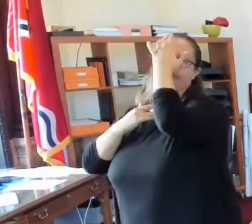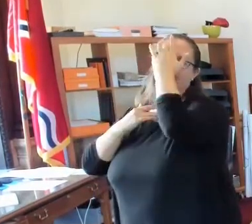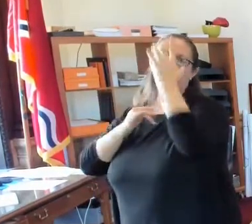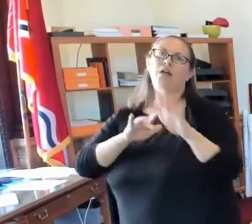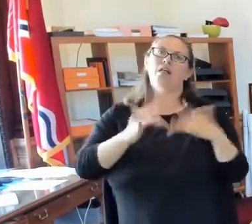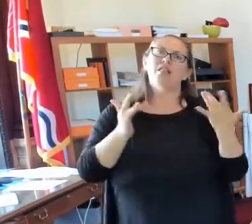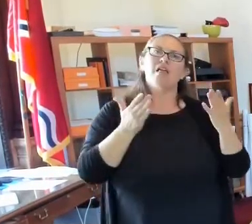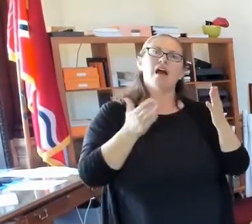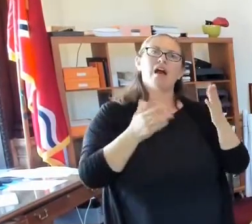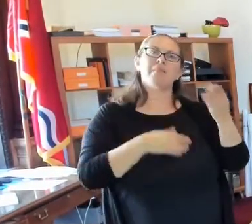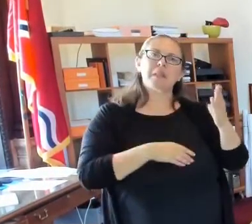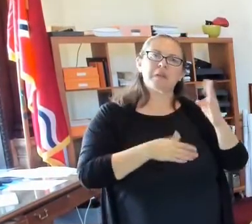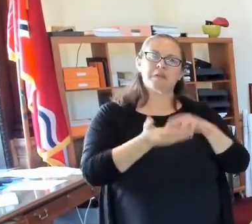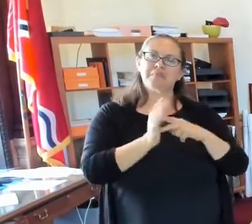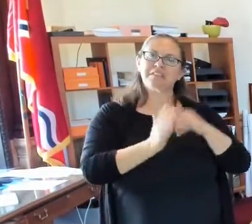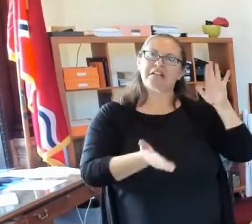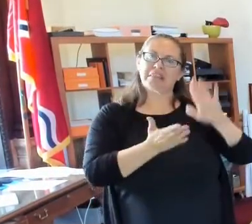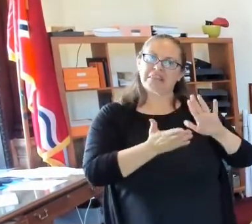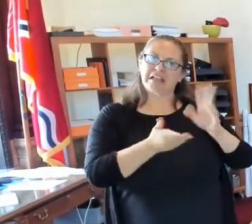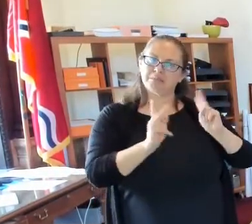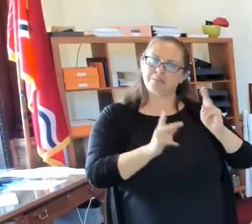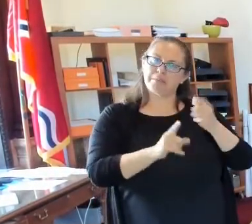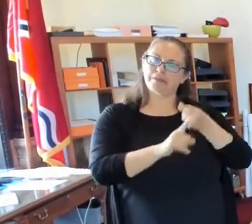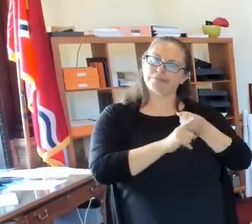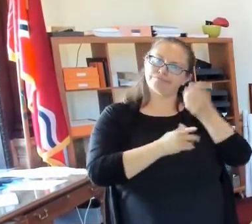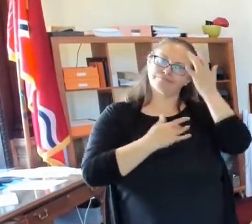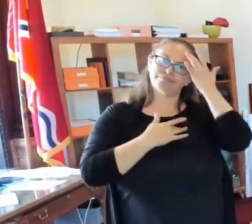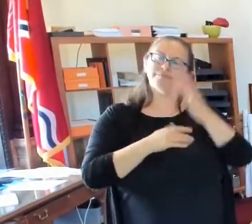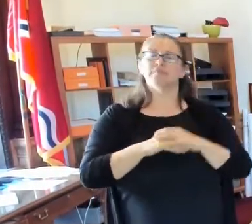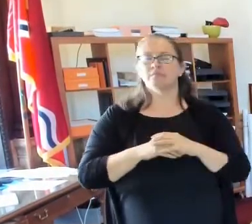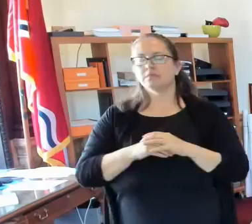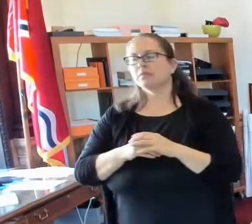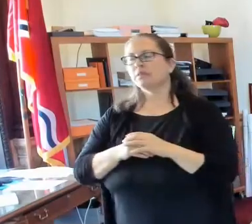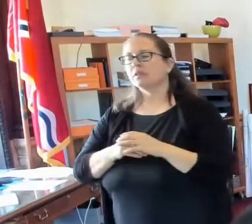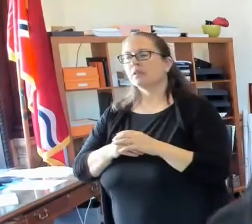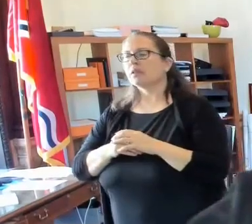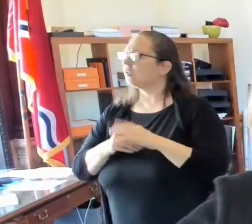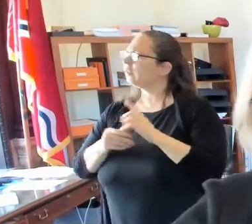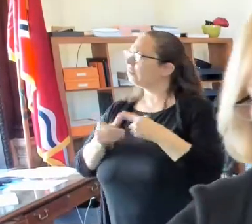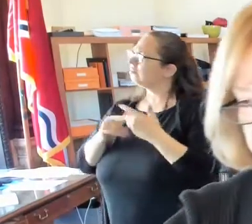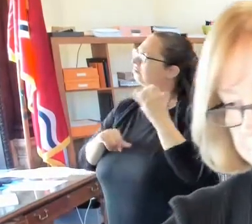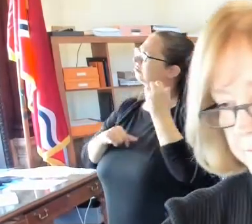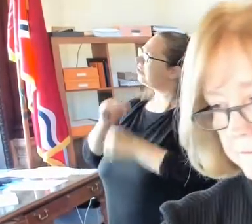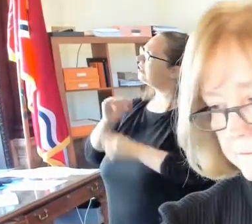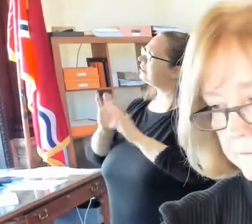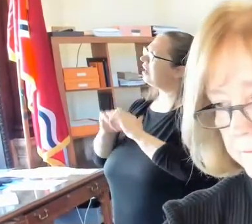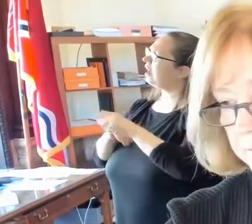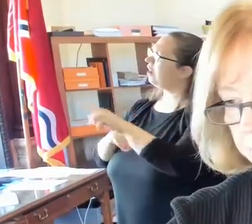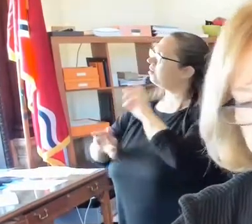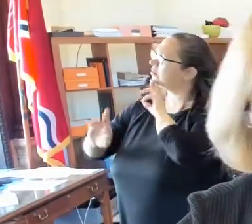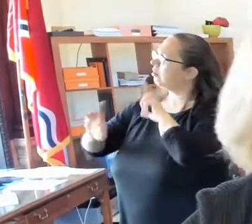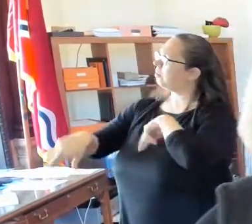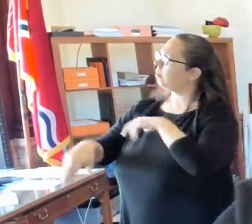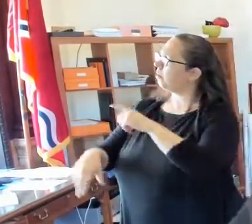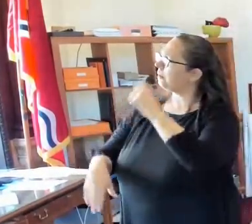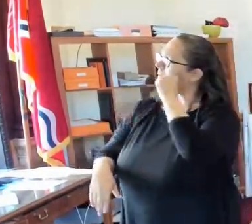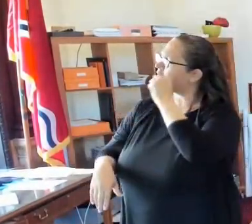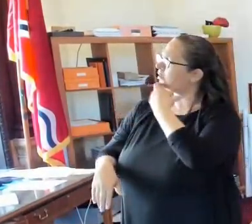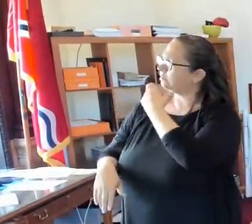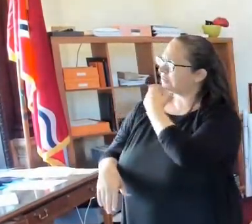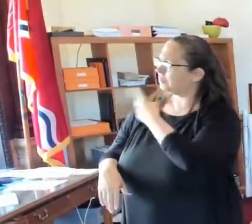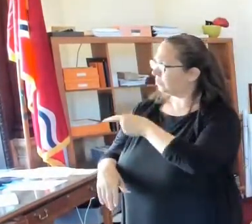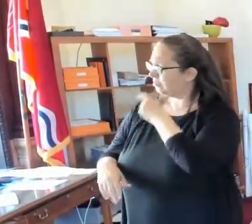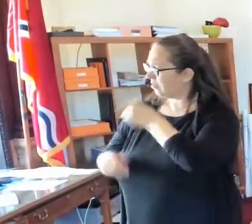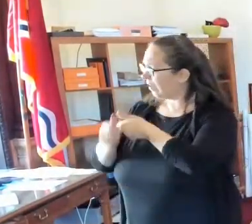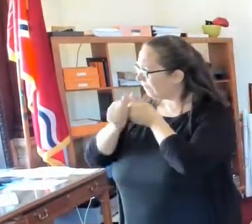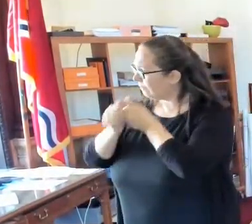check it out on the website. And then finally, how do you report bars, restaurants who are non-compliant with some of the